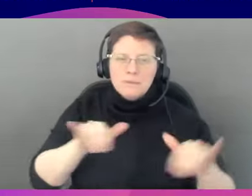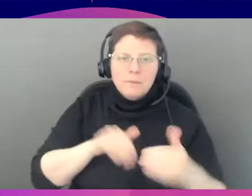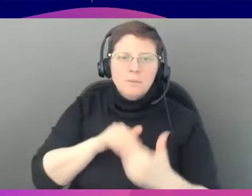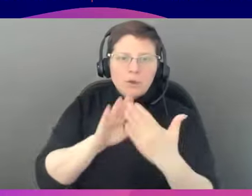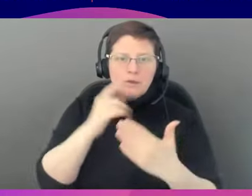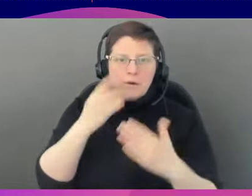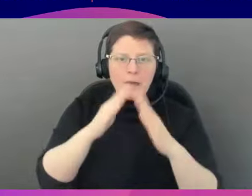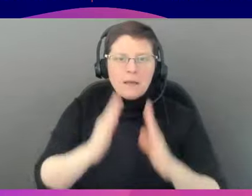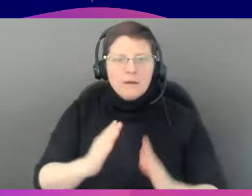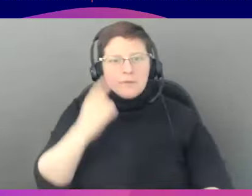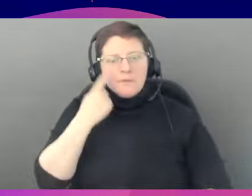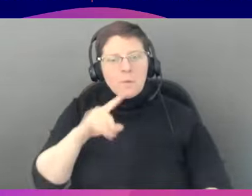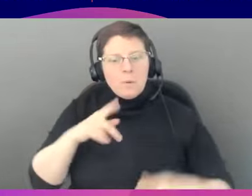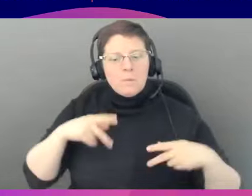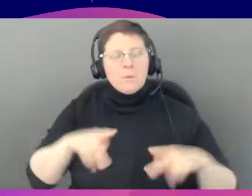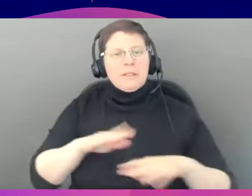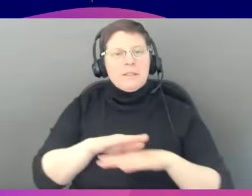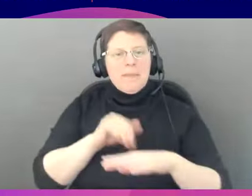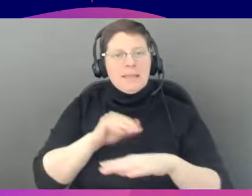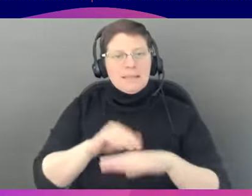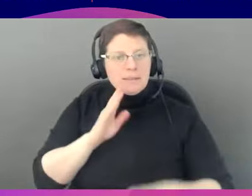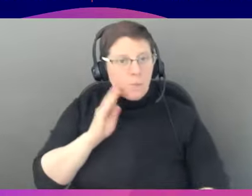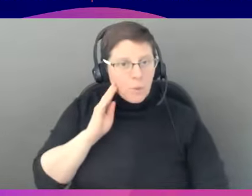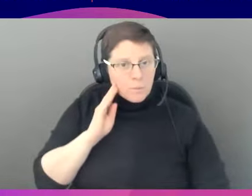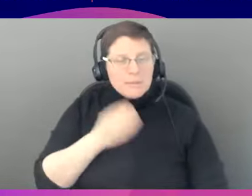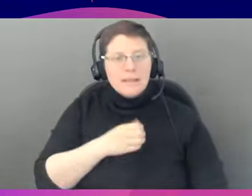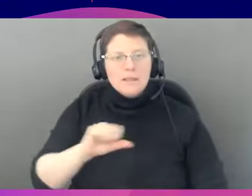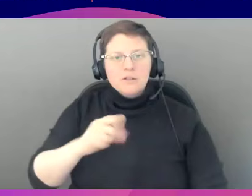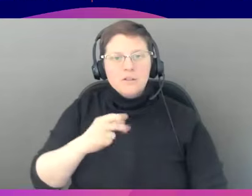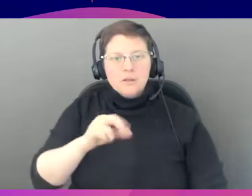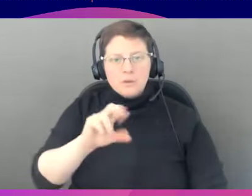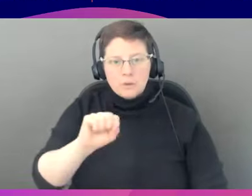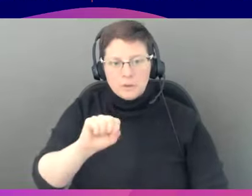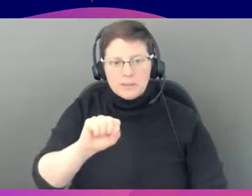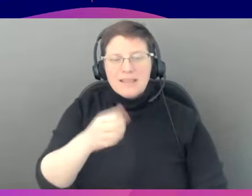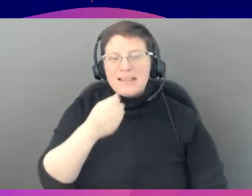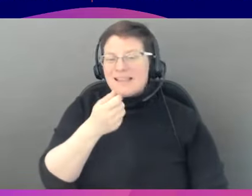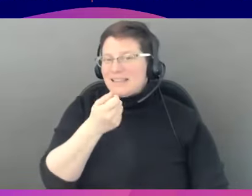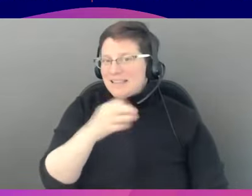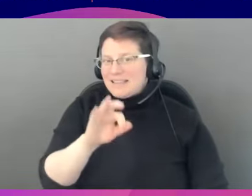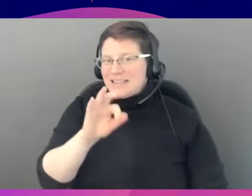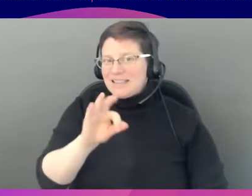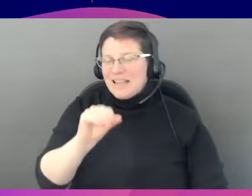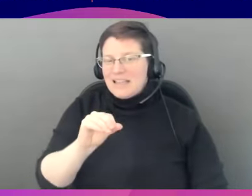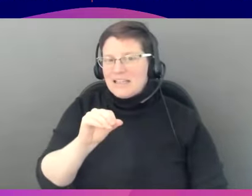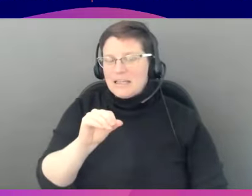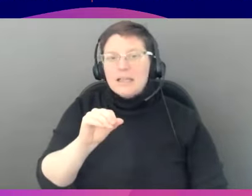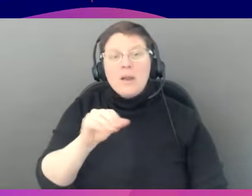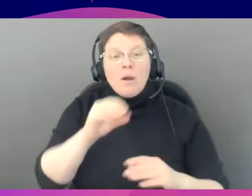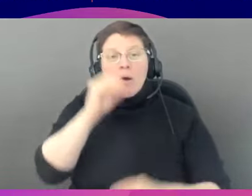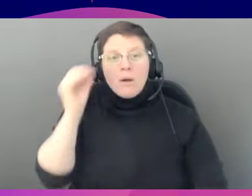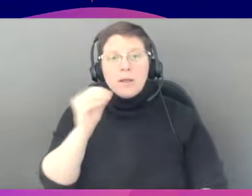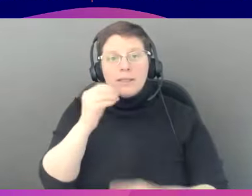allowance of pets in homes and in shelters. In 1990, Ontario prohibited no pets clauses in rental